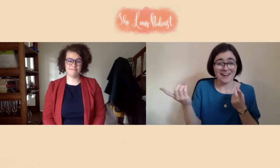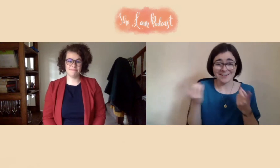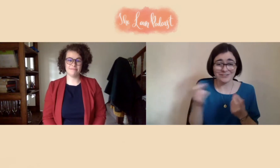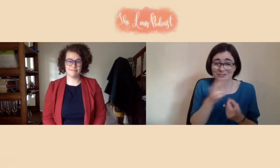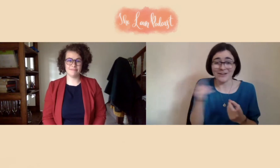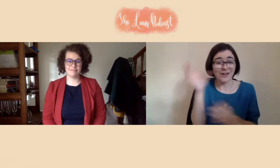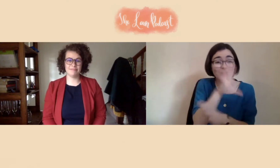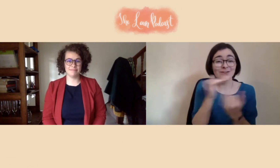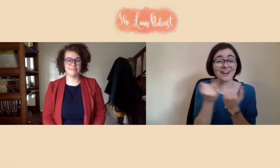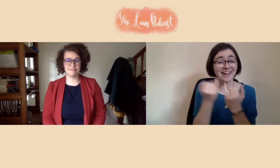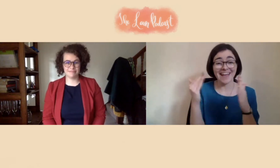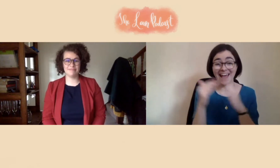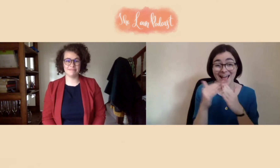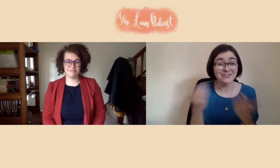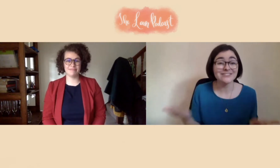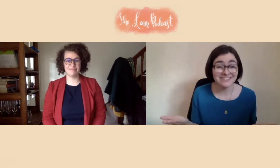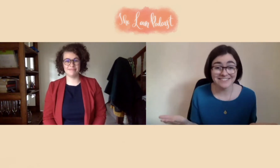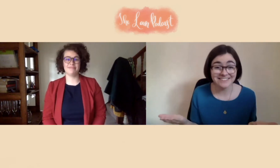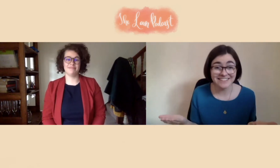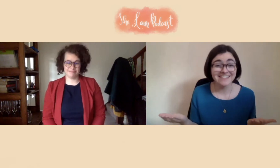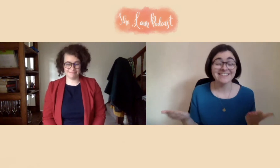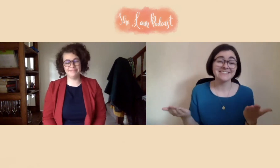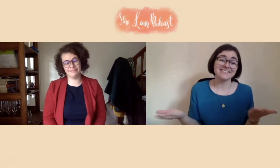make it not look like a house.